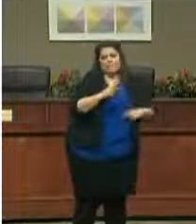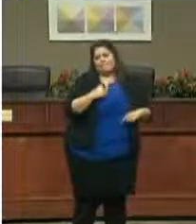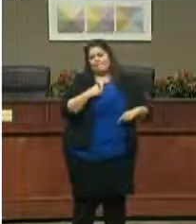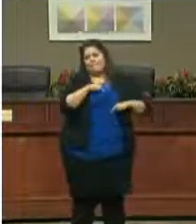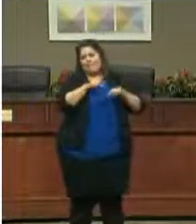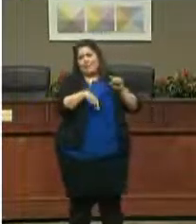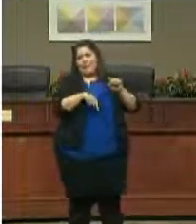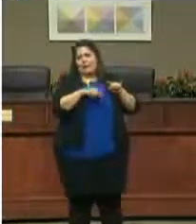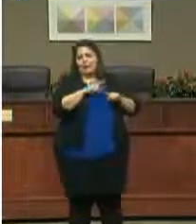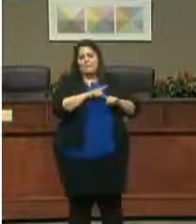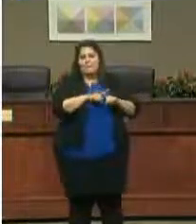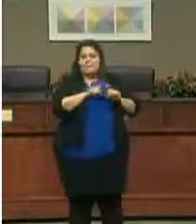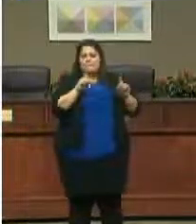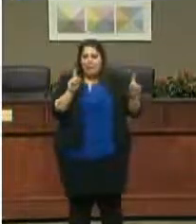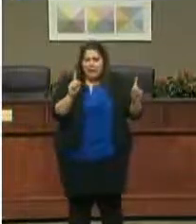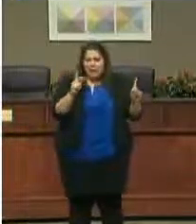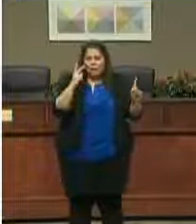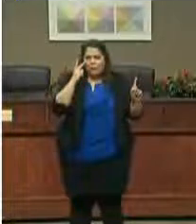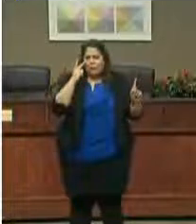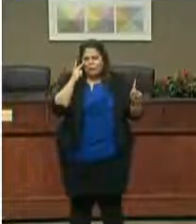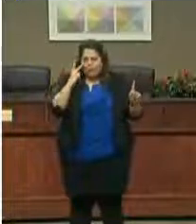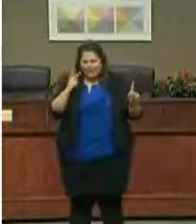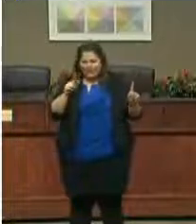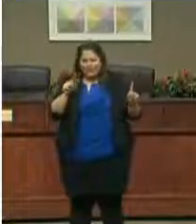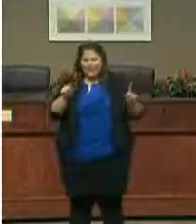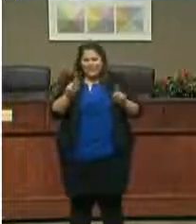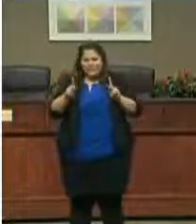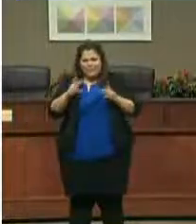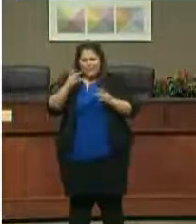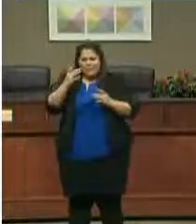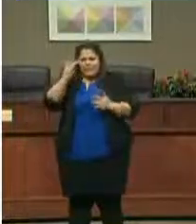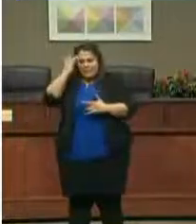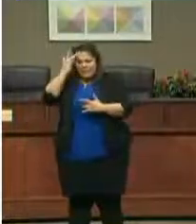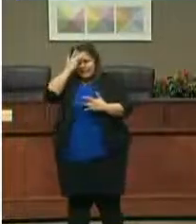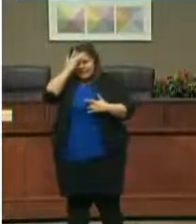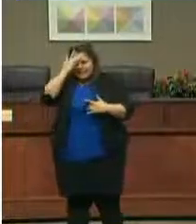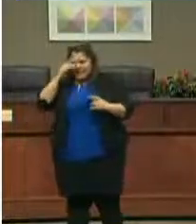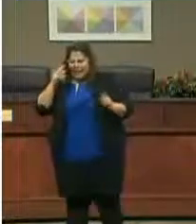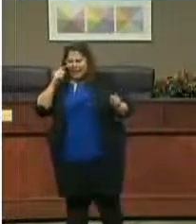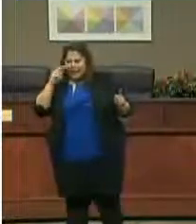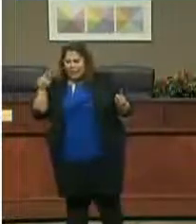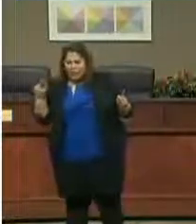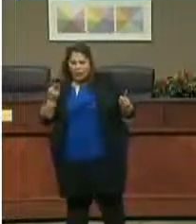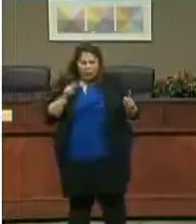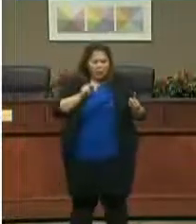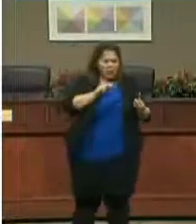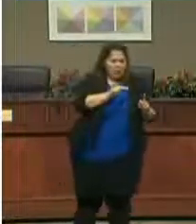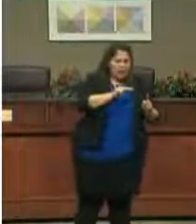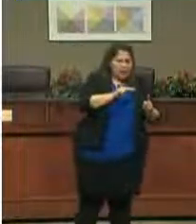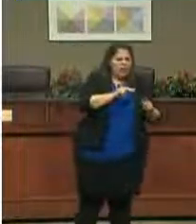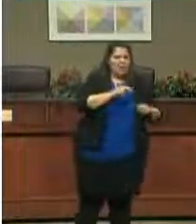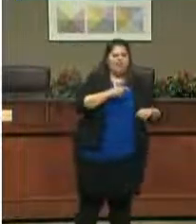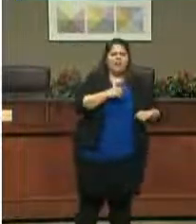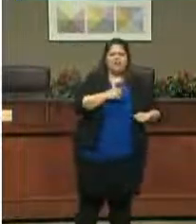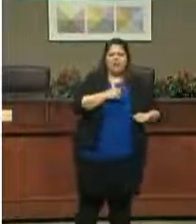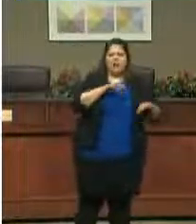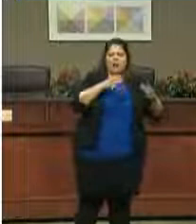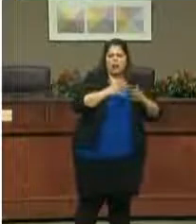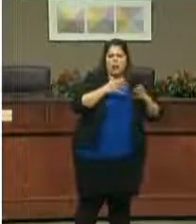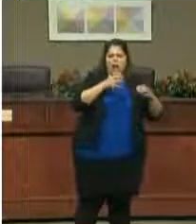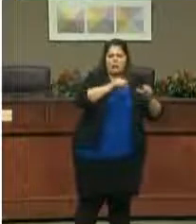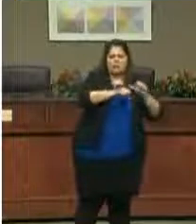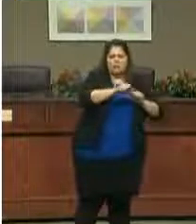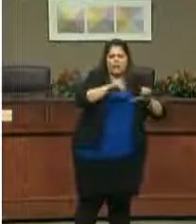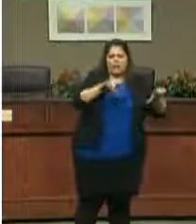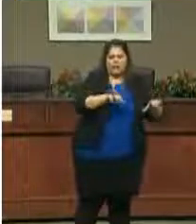data that there is a correlation between those activities that had happened since Memorial Day weekend and the